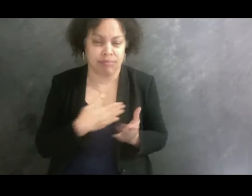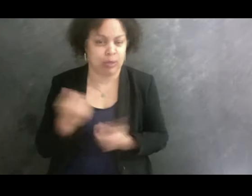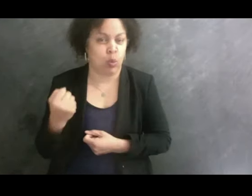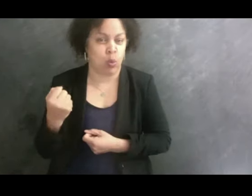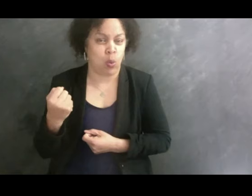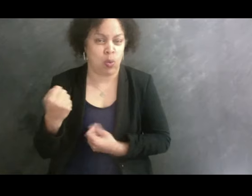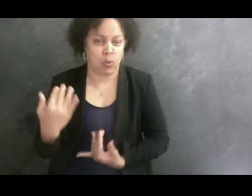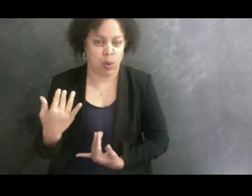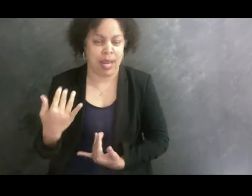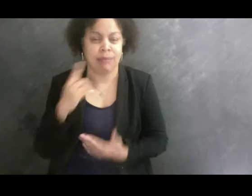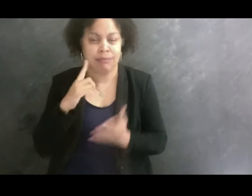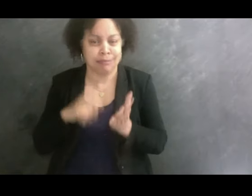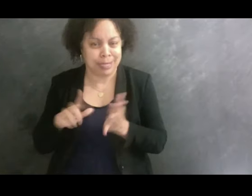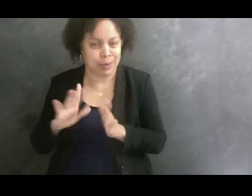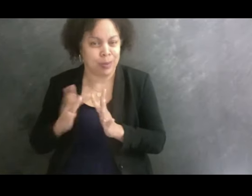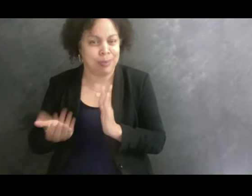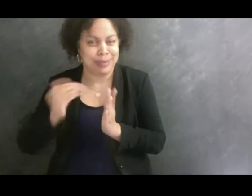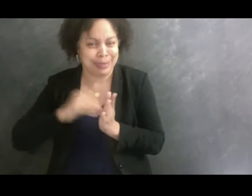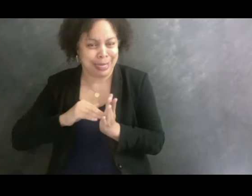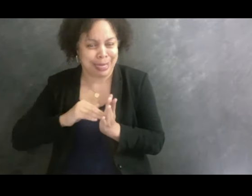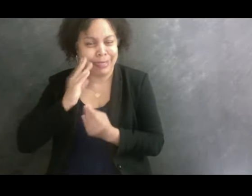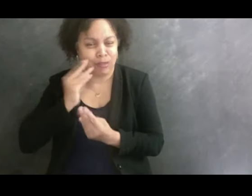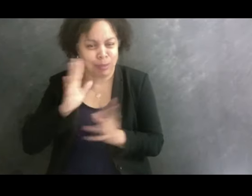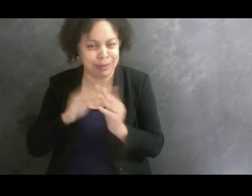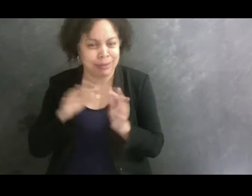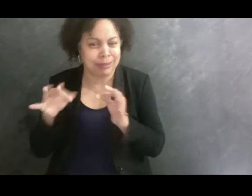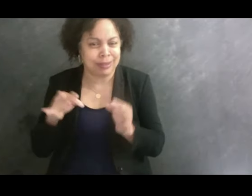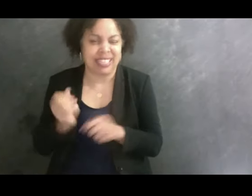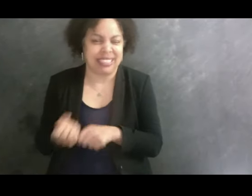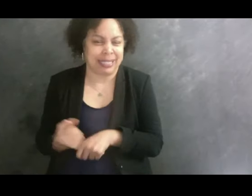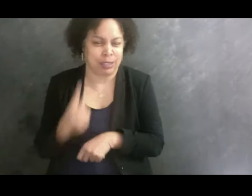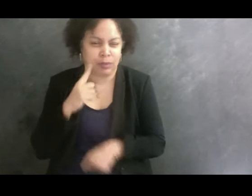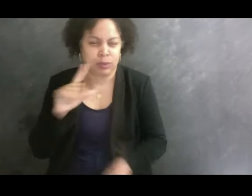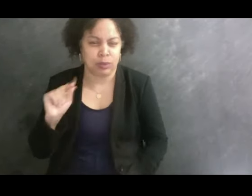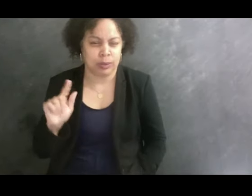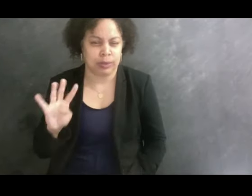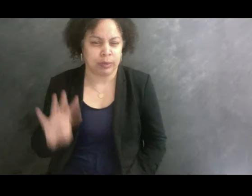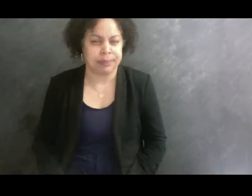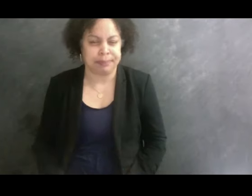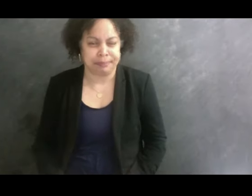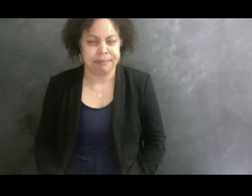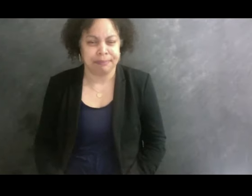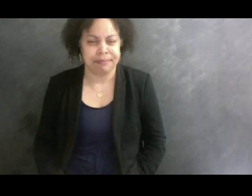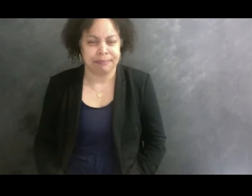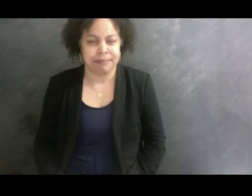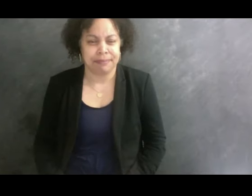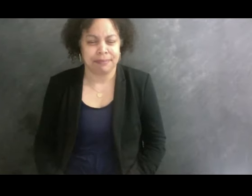to our website, come back to our info session next year for the 2024 cycle. All right.